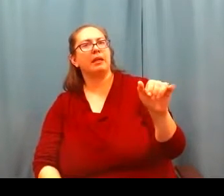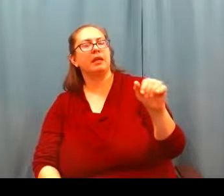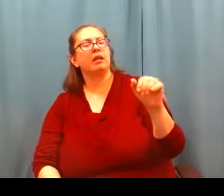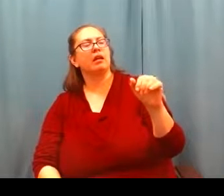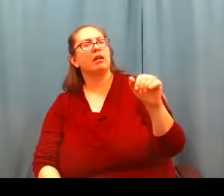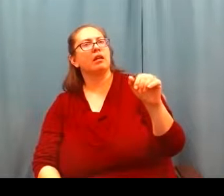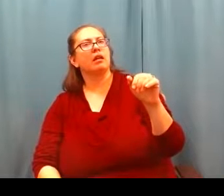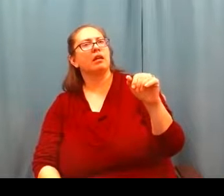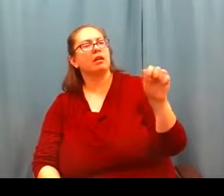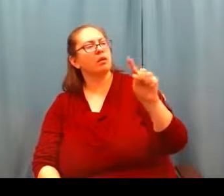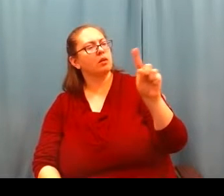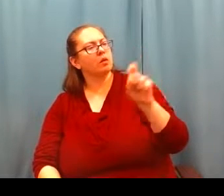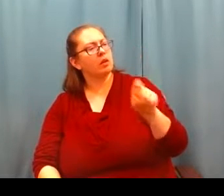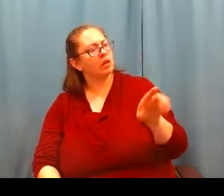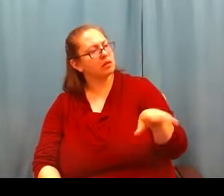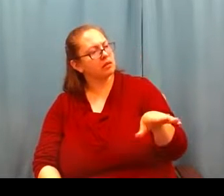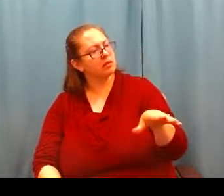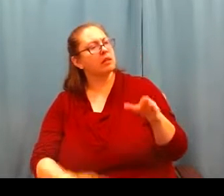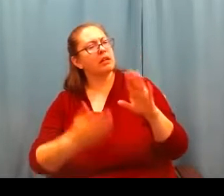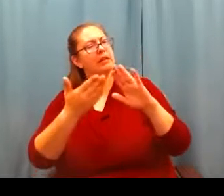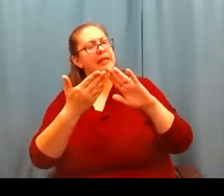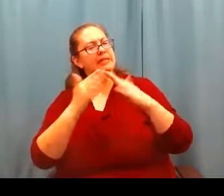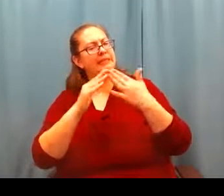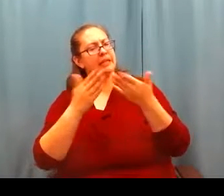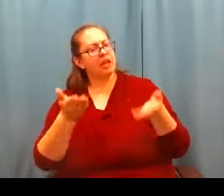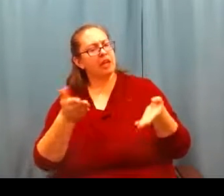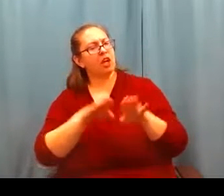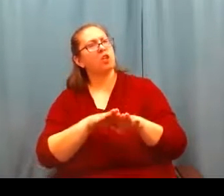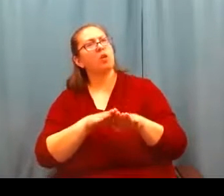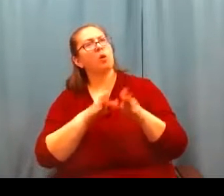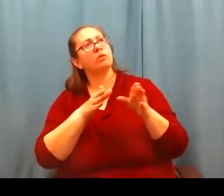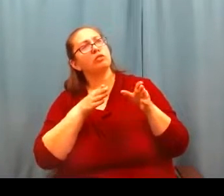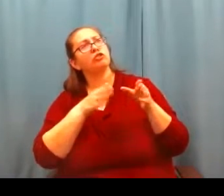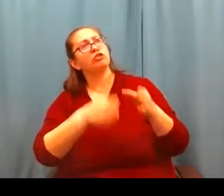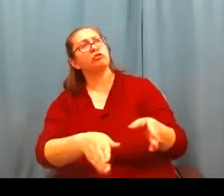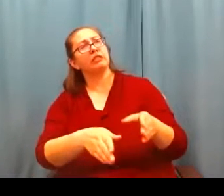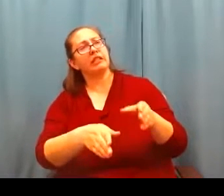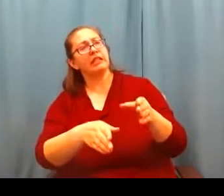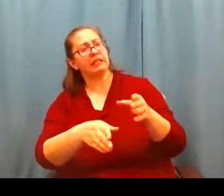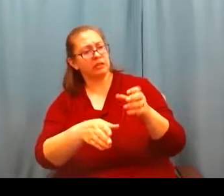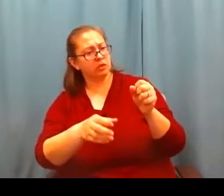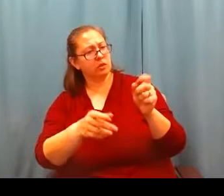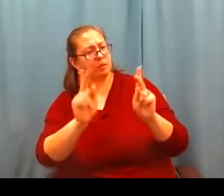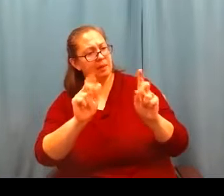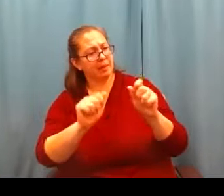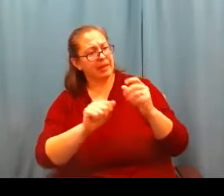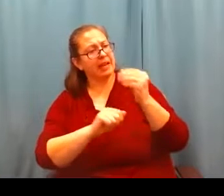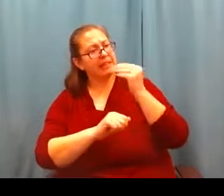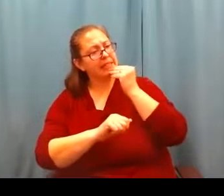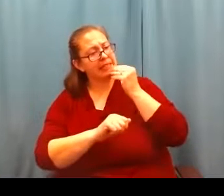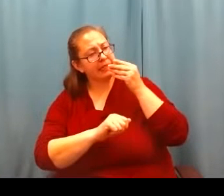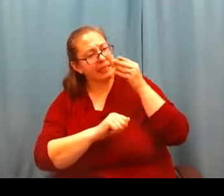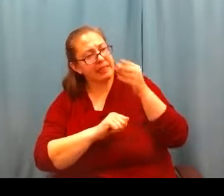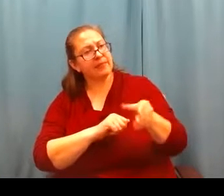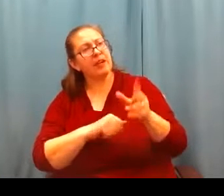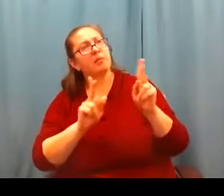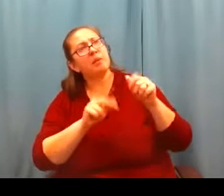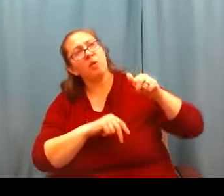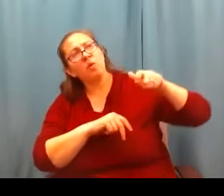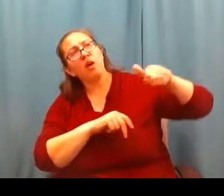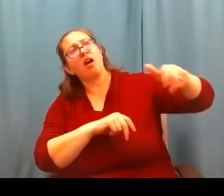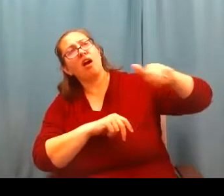Tommy's question is, can the city begin to close down streets in certain neighborhoods for foot traffic and dining so that folks can get outside and patronize